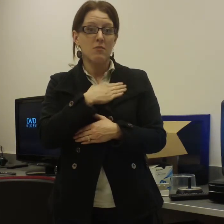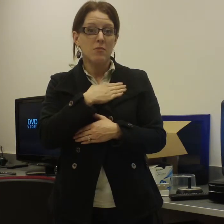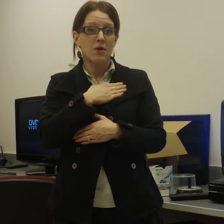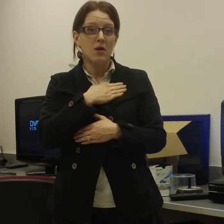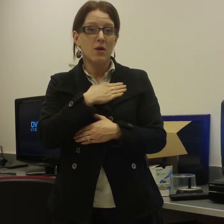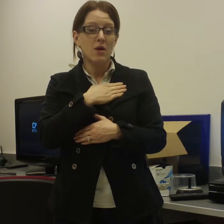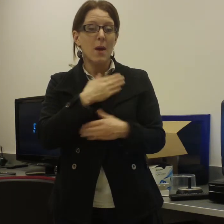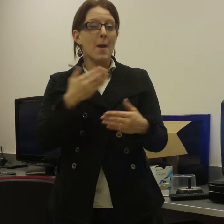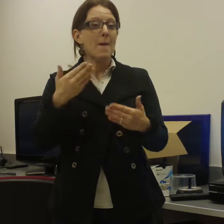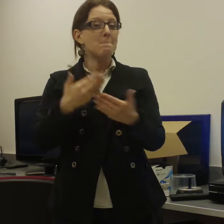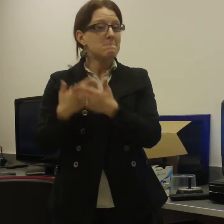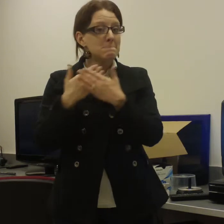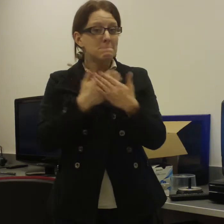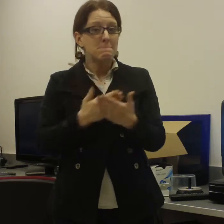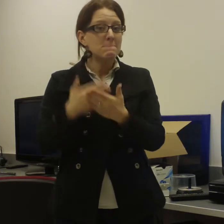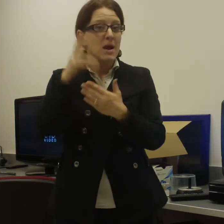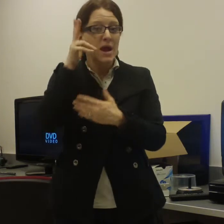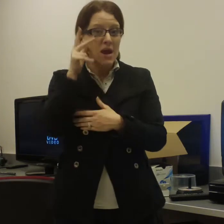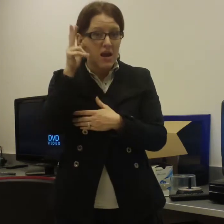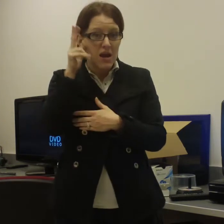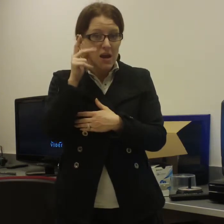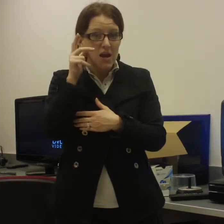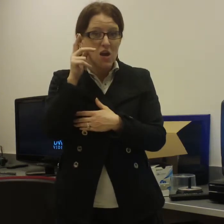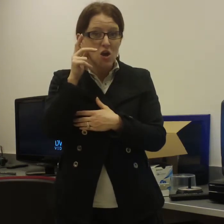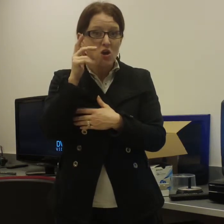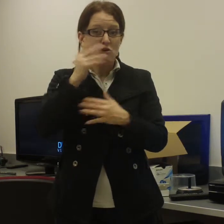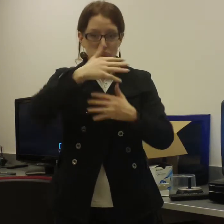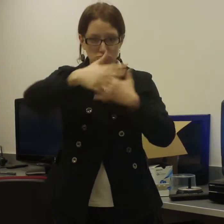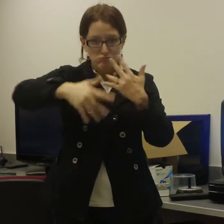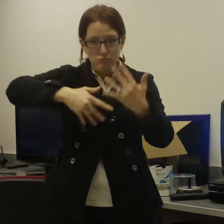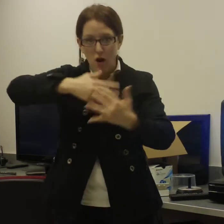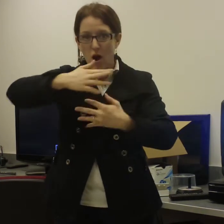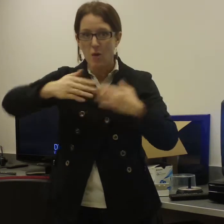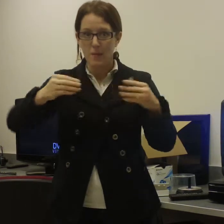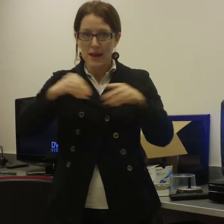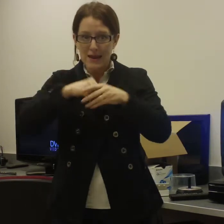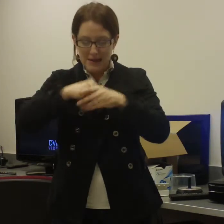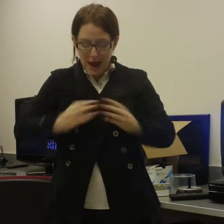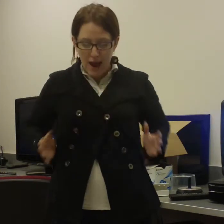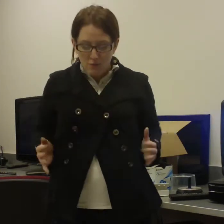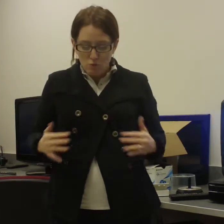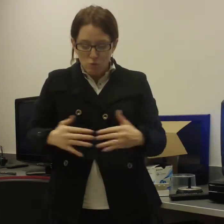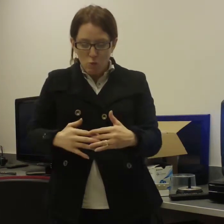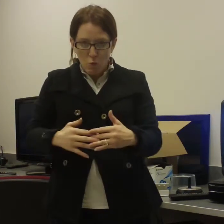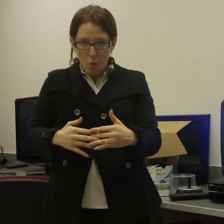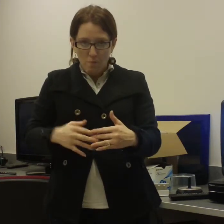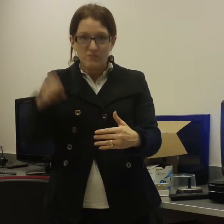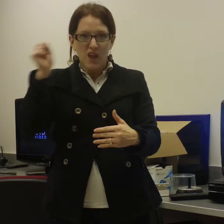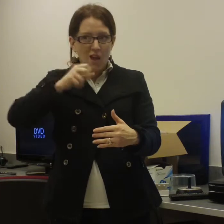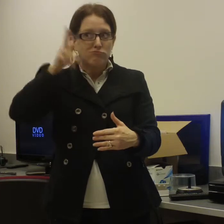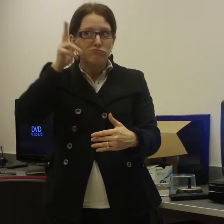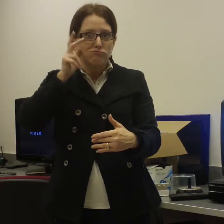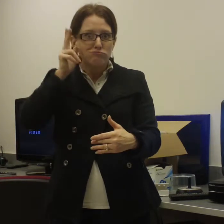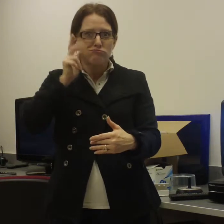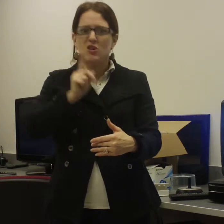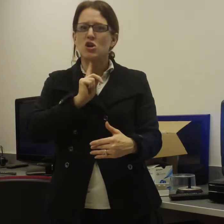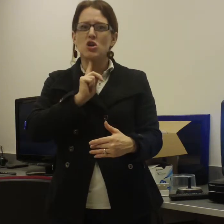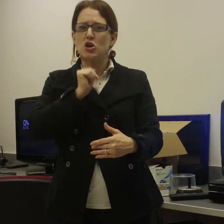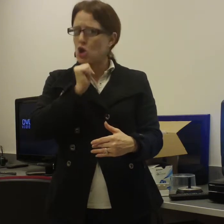Right? They're not deaf while they're still inside the womb. Right? They can actually hear the sound and pick up the sound. And this is the main